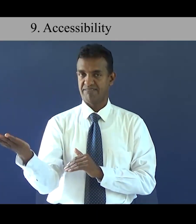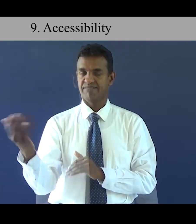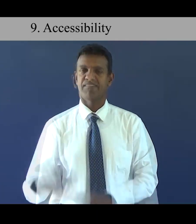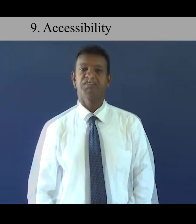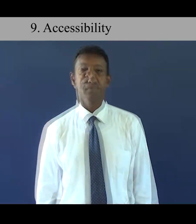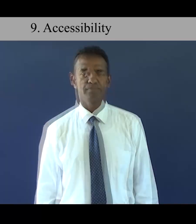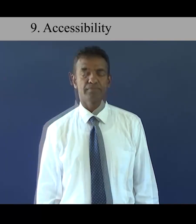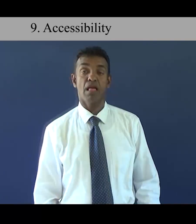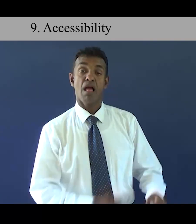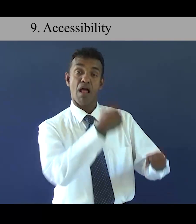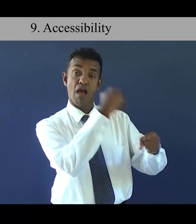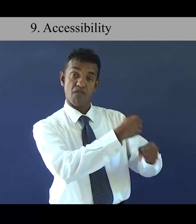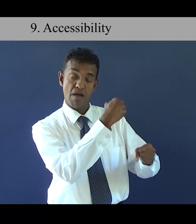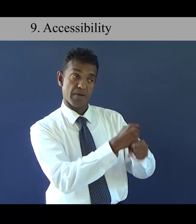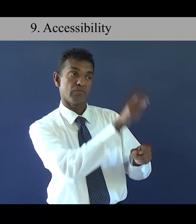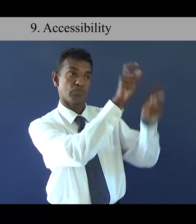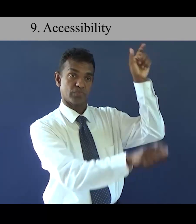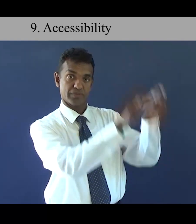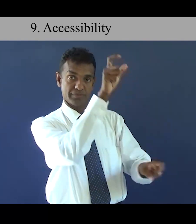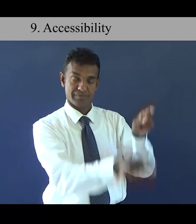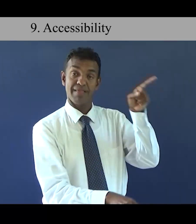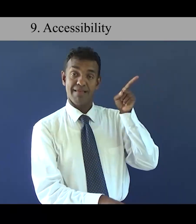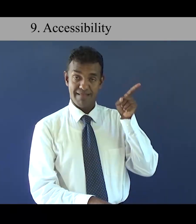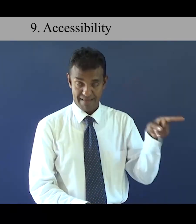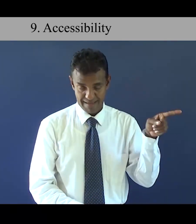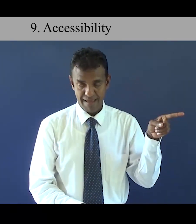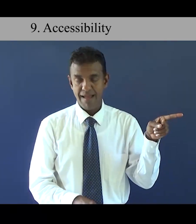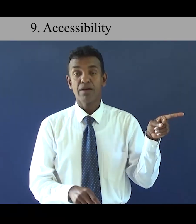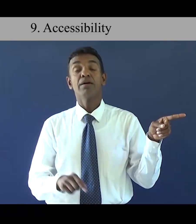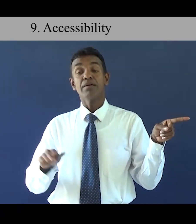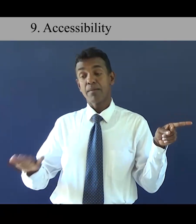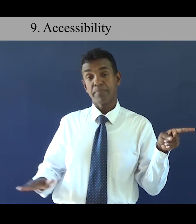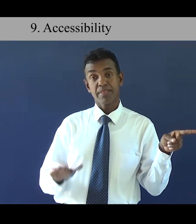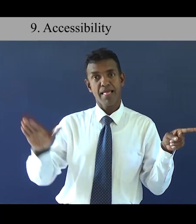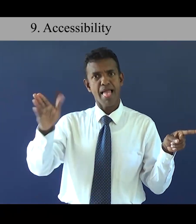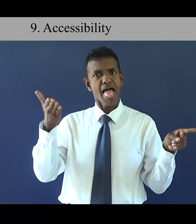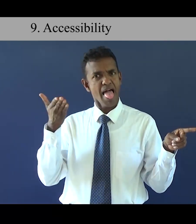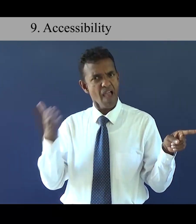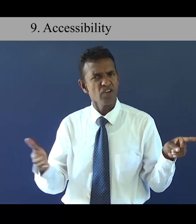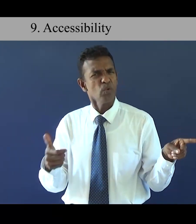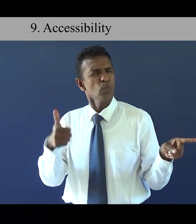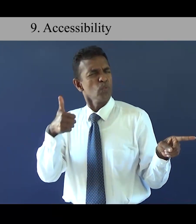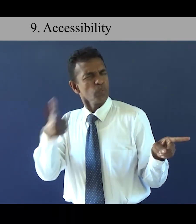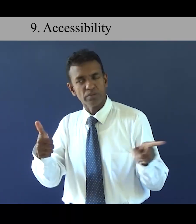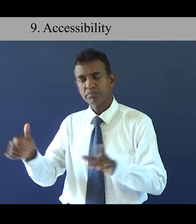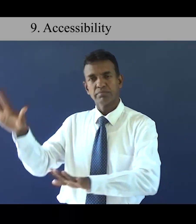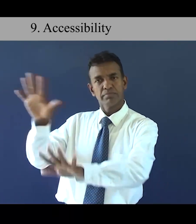There should be guidelines about how to make access to public